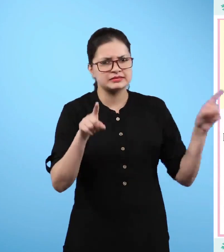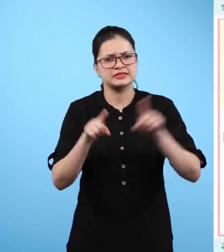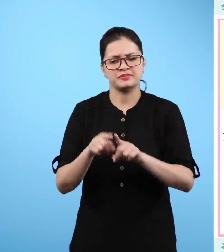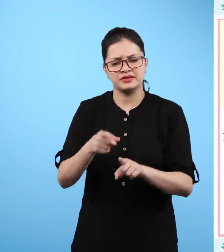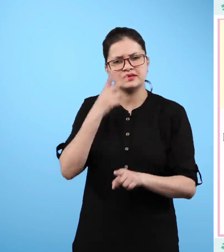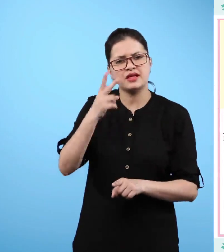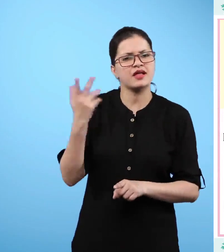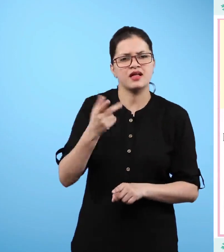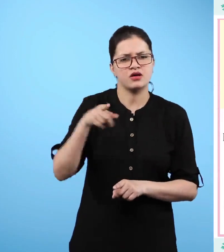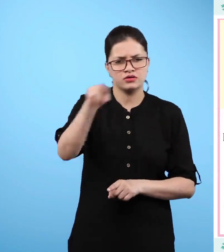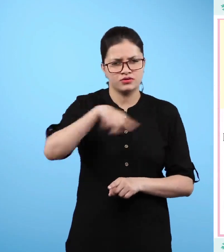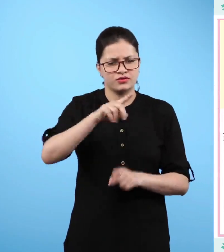like this.